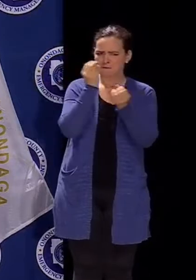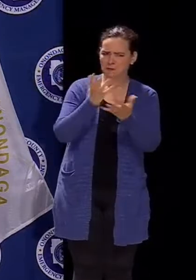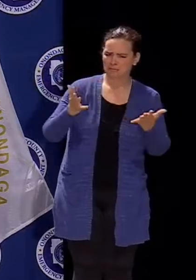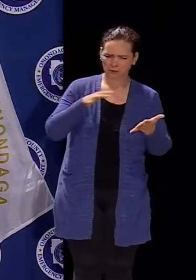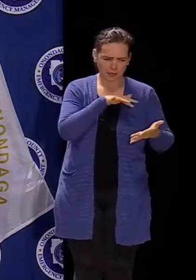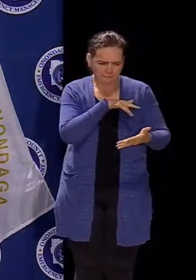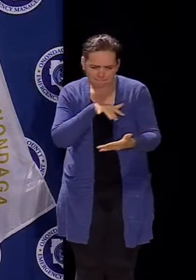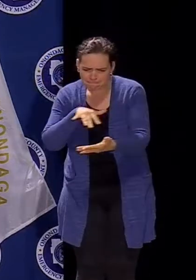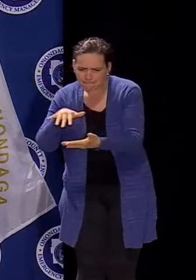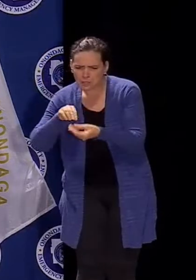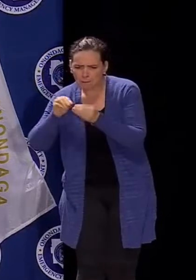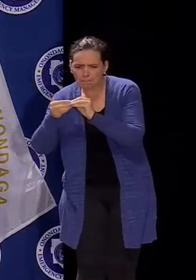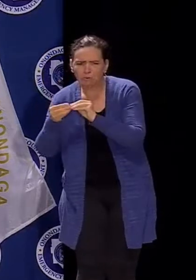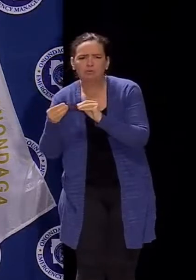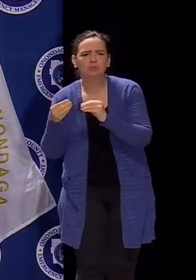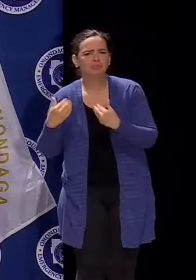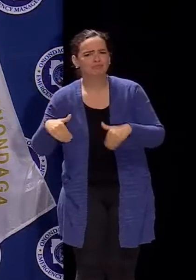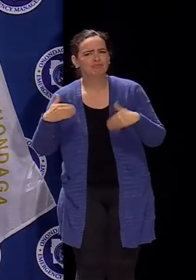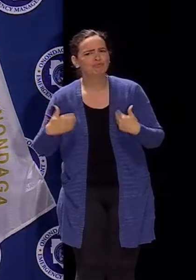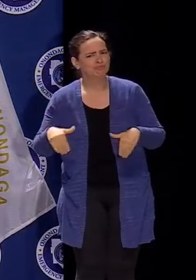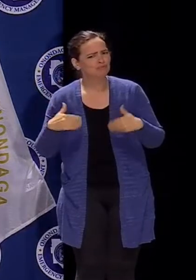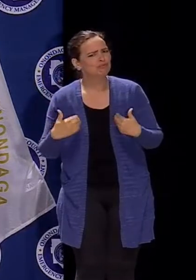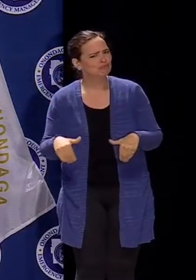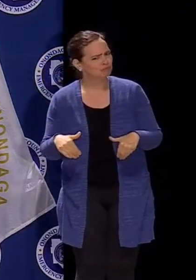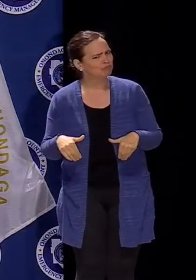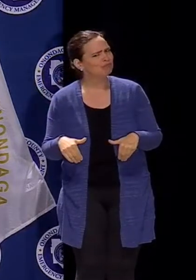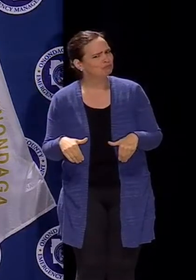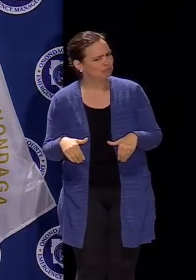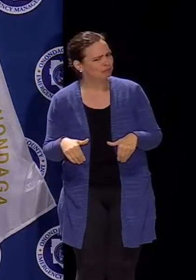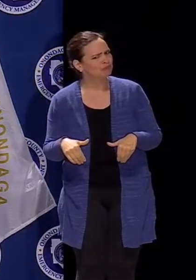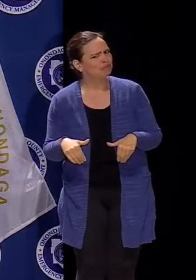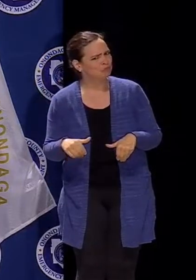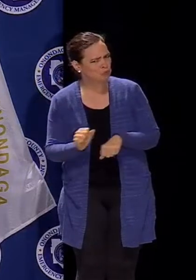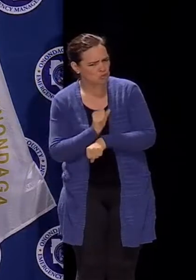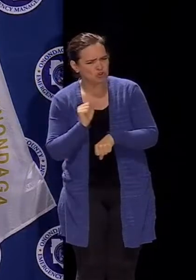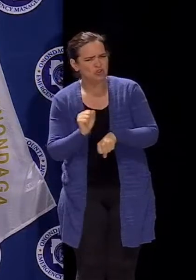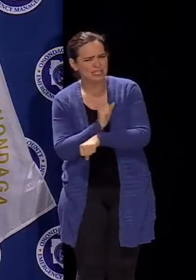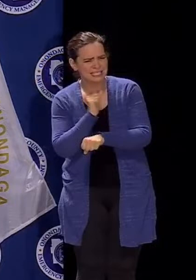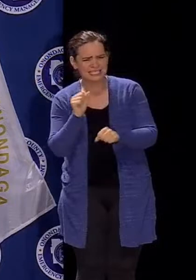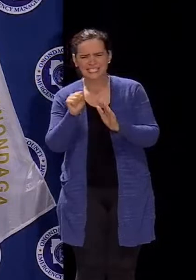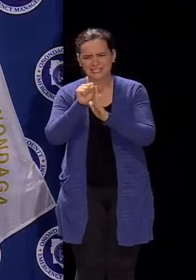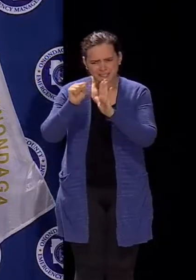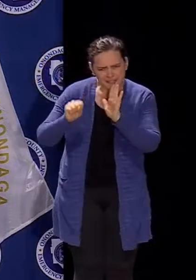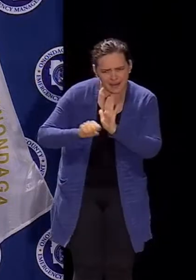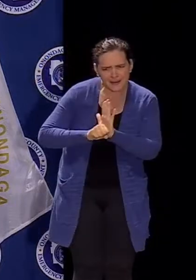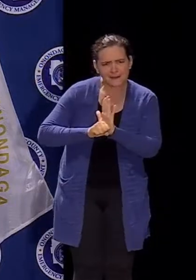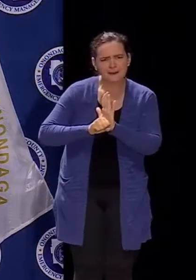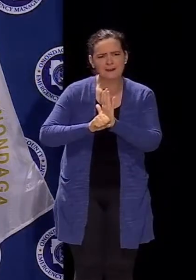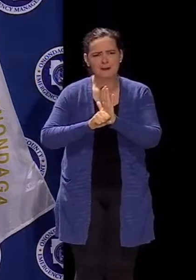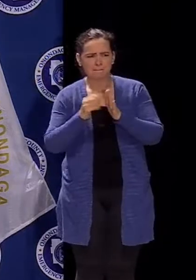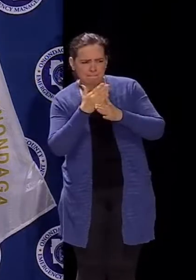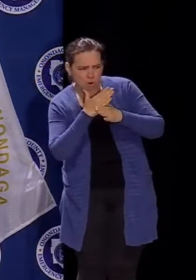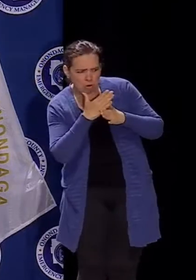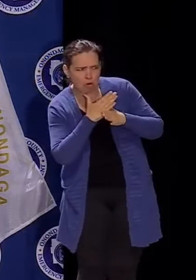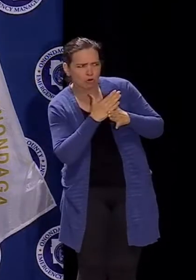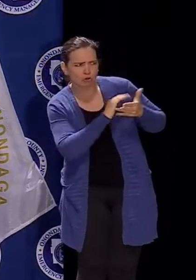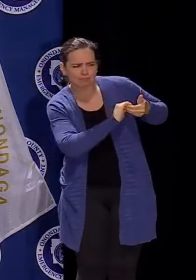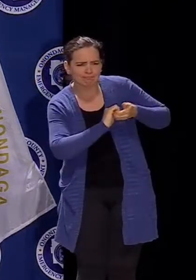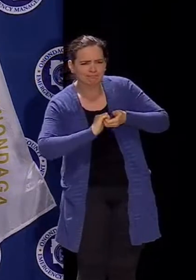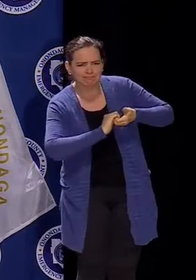studying this information to work with the state and help our partners in nursing homes. Certainly